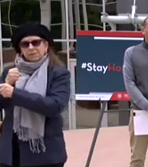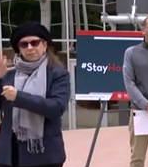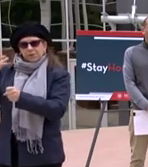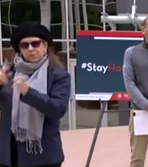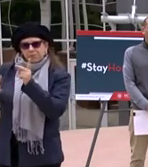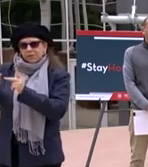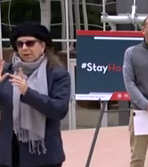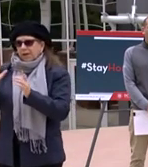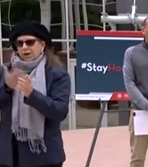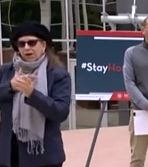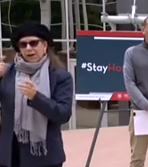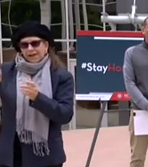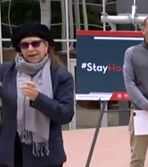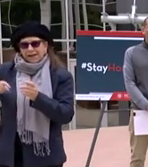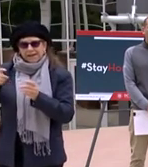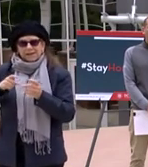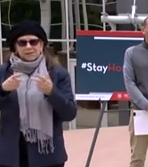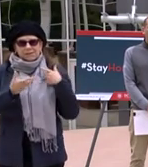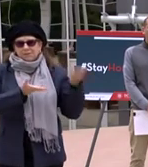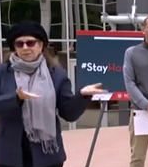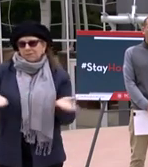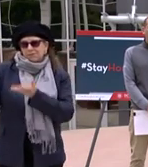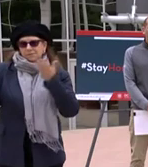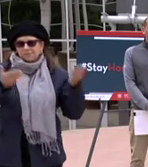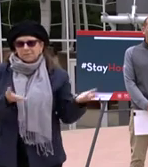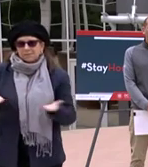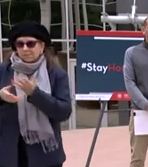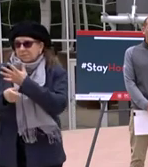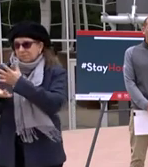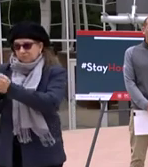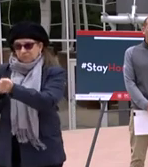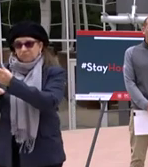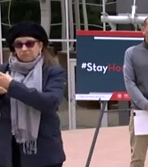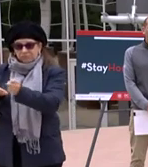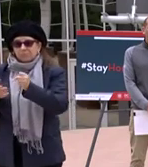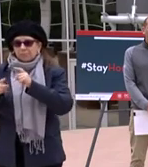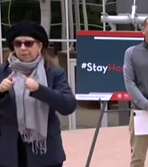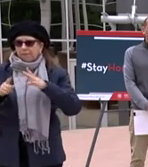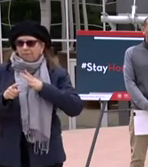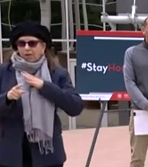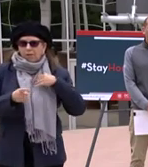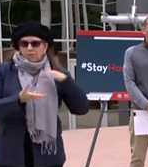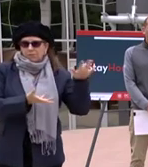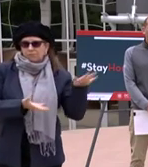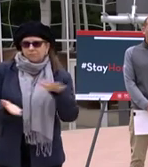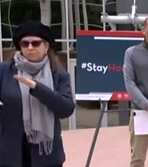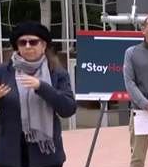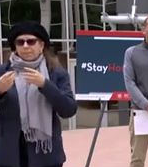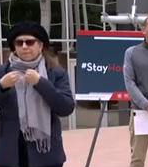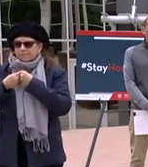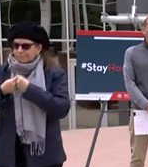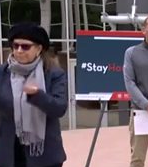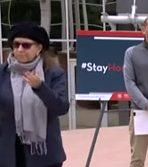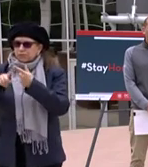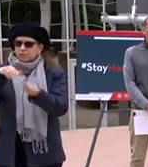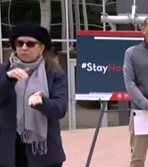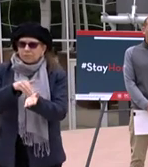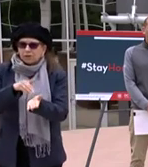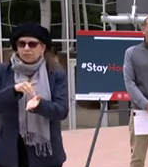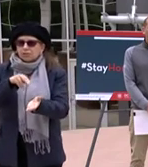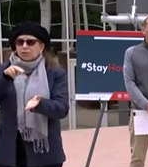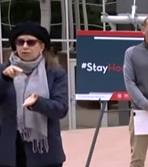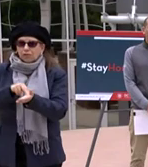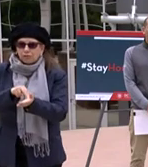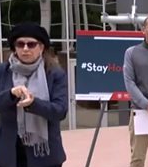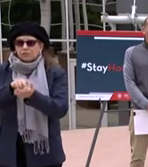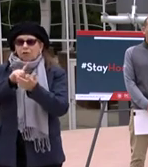our health equipment will be, we will continue to do everything we can to make sure that our health providers and our first responders and our essential employees are